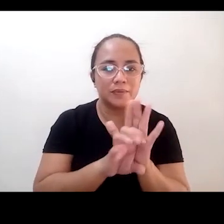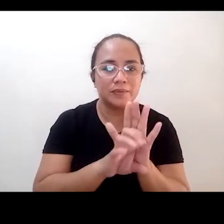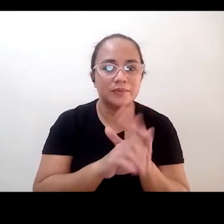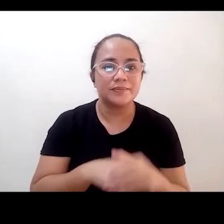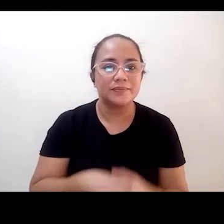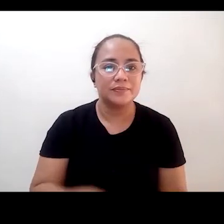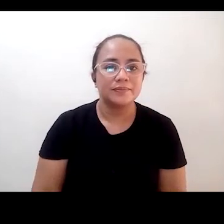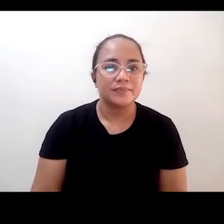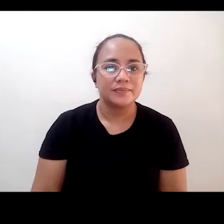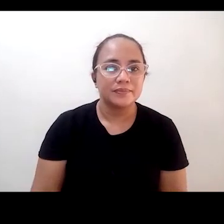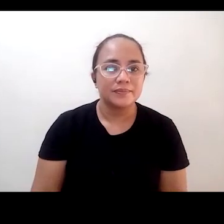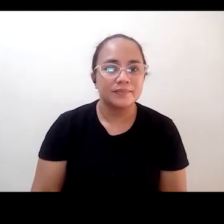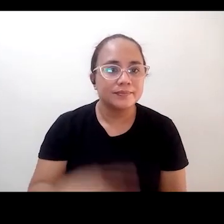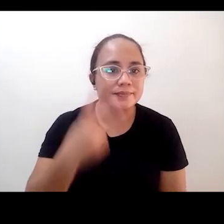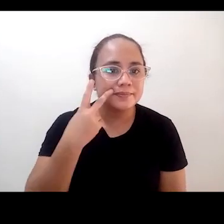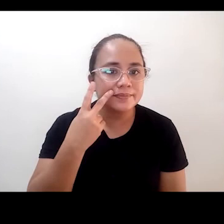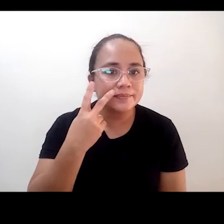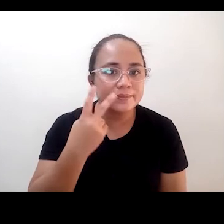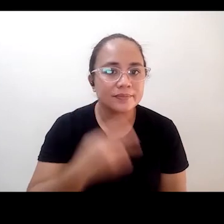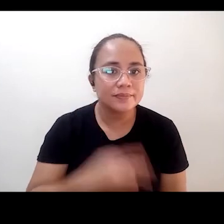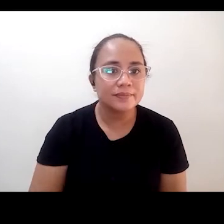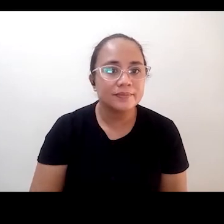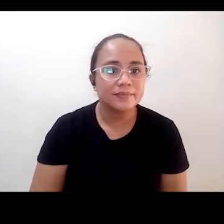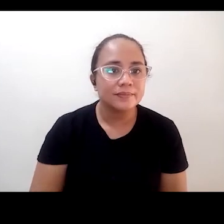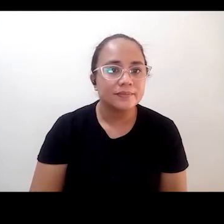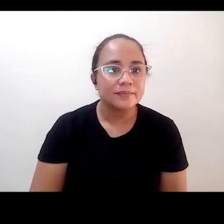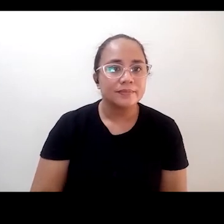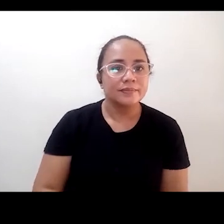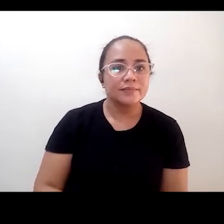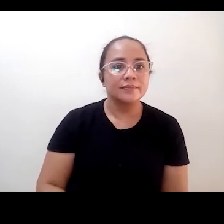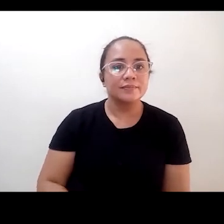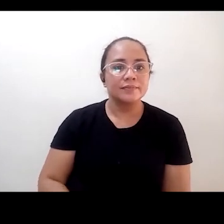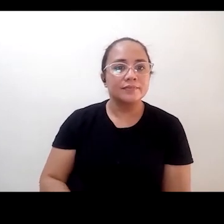let's see how they are now.